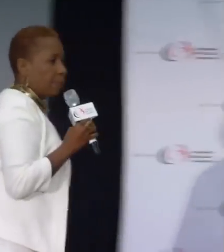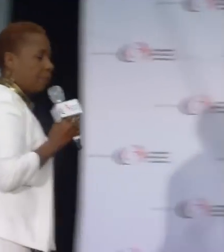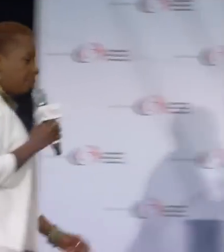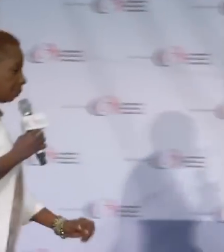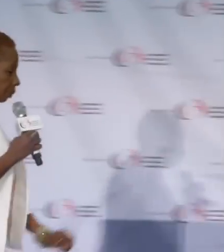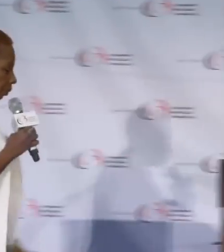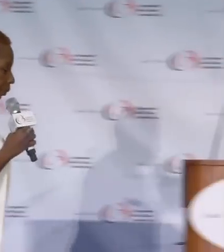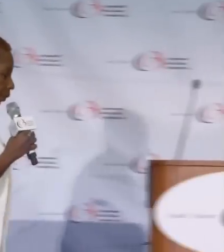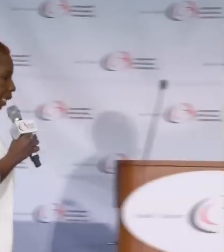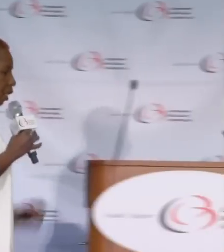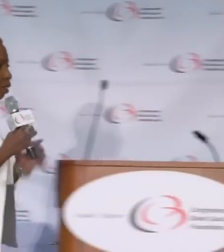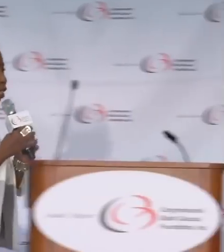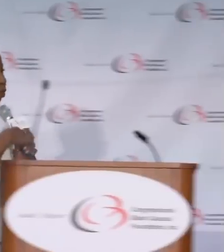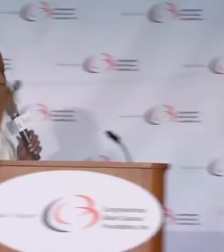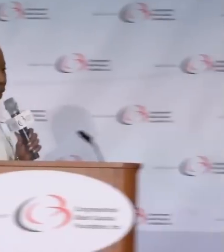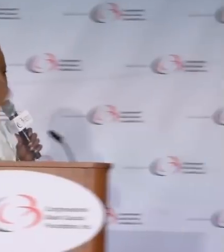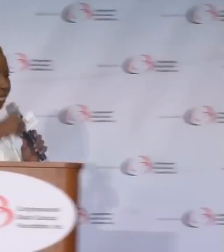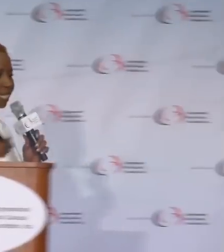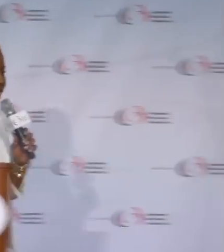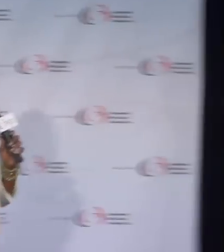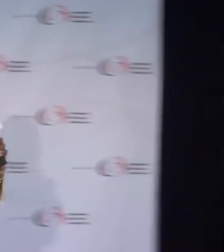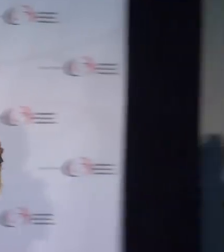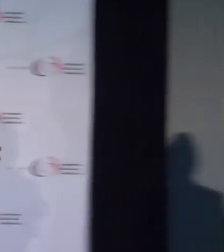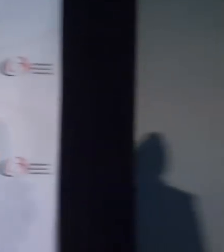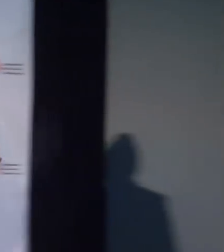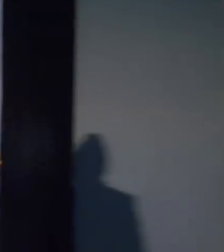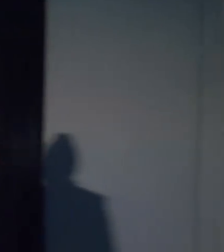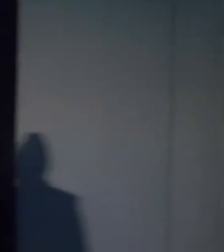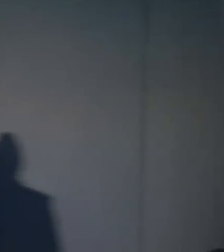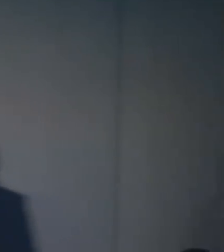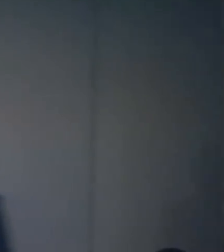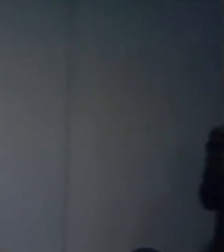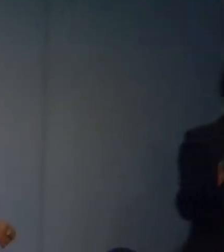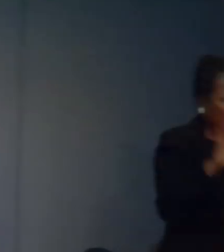people. Those are the Republicans over there.